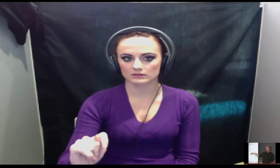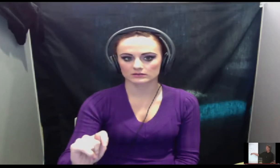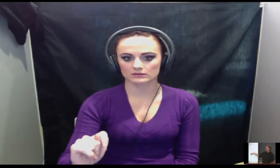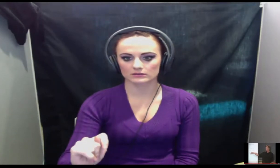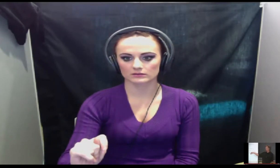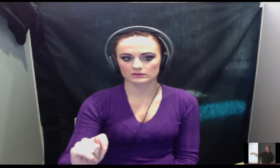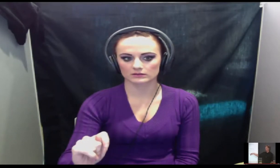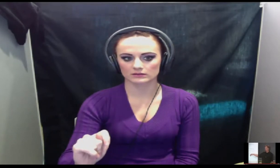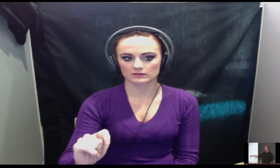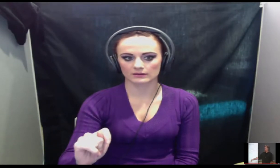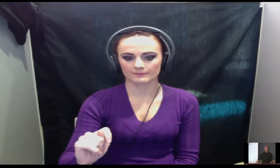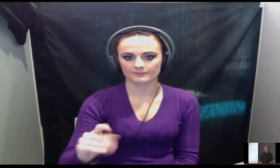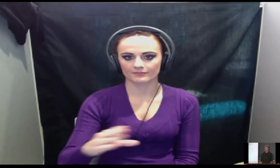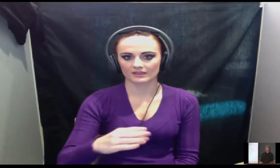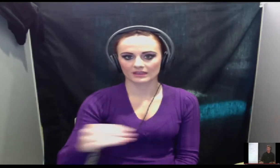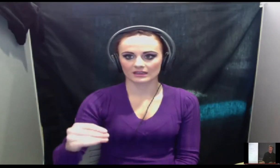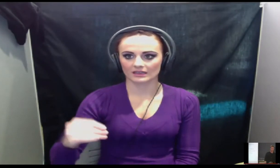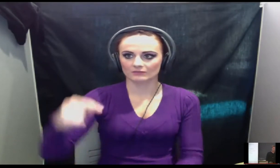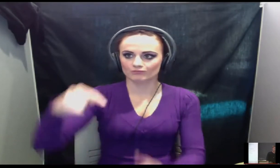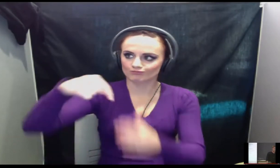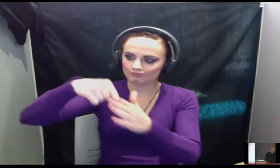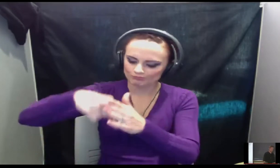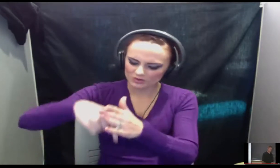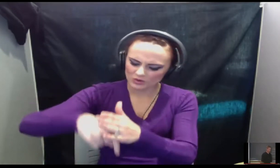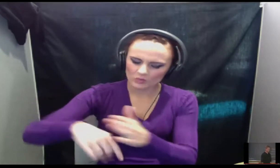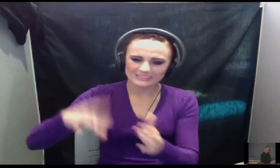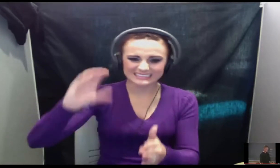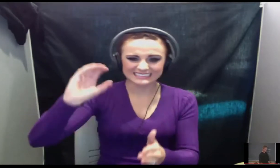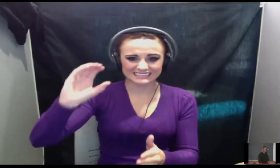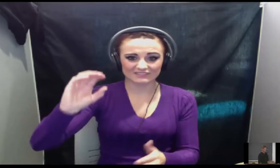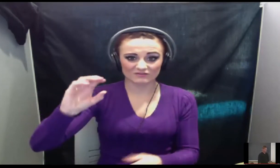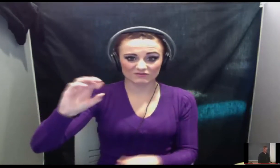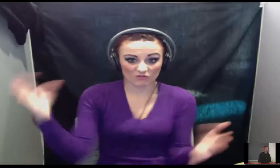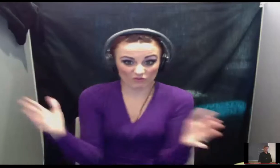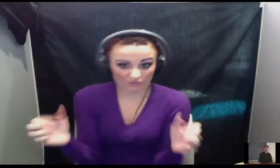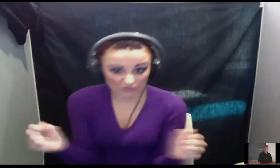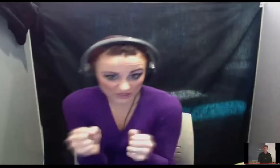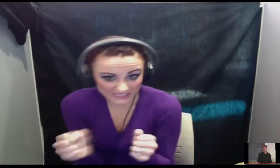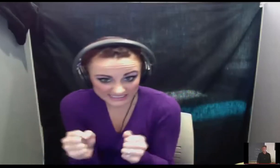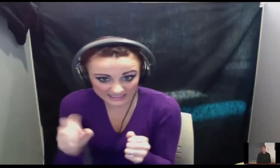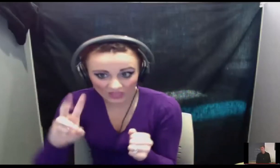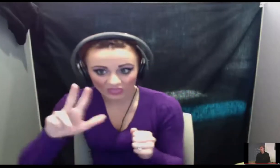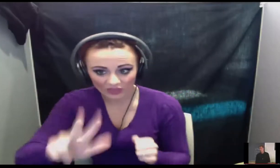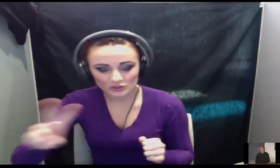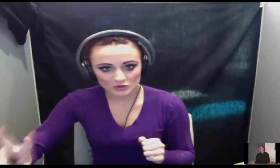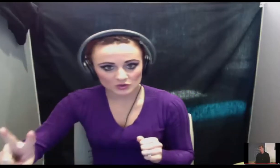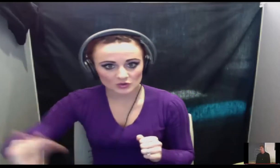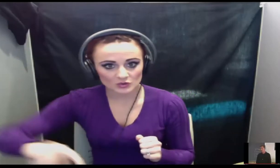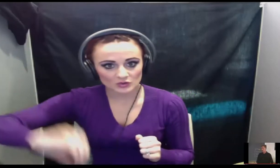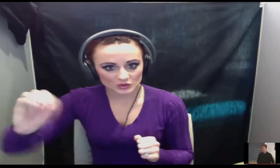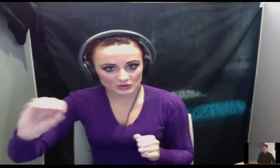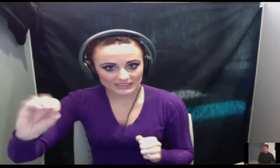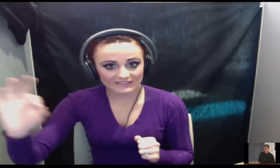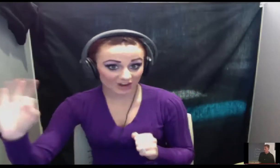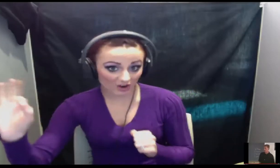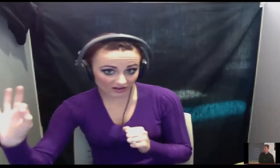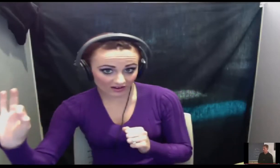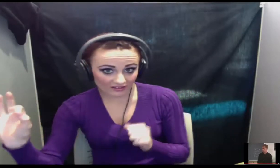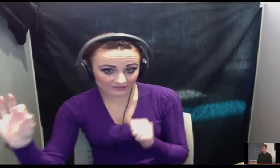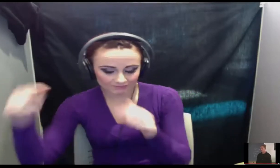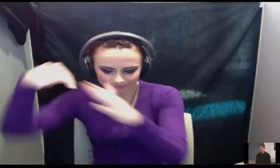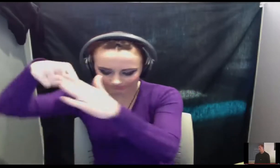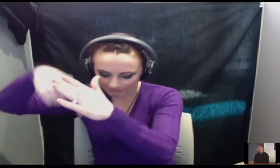or you have dew occur and it drops below freezing, 0 degrees Celsius or 32 degrees Fahrenheit, then you